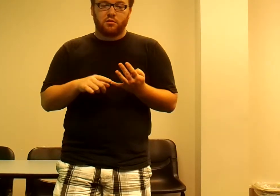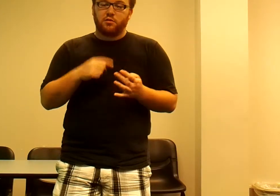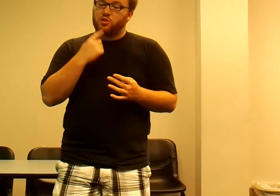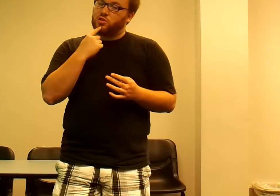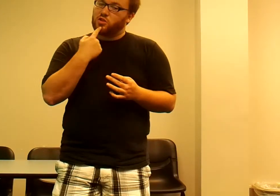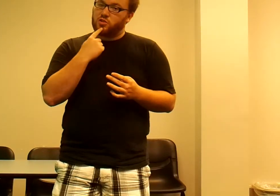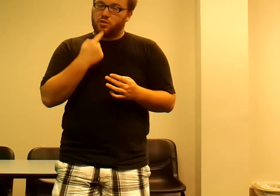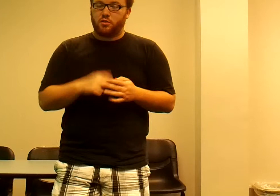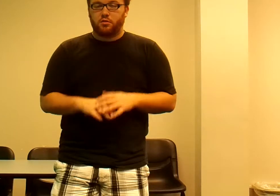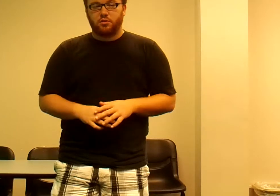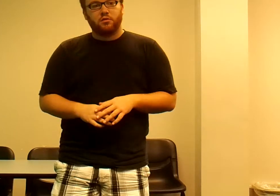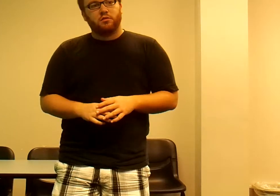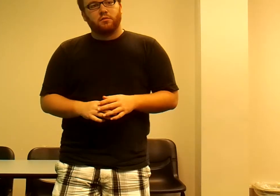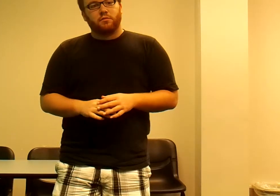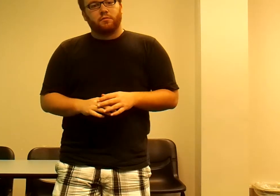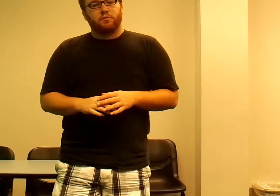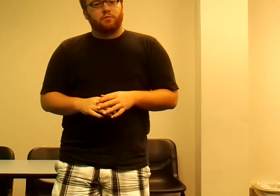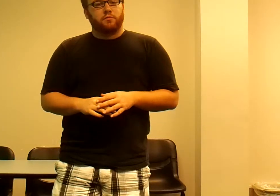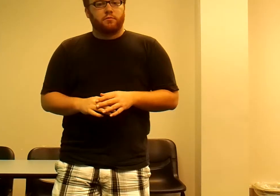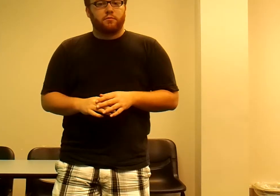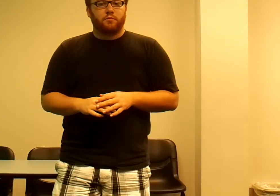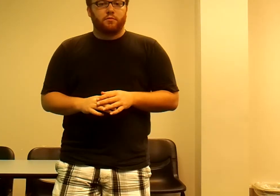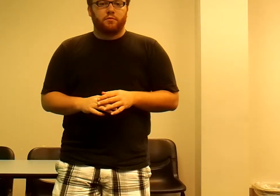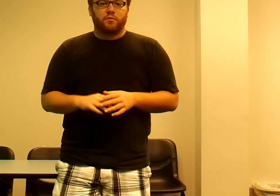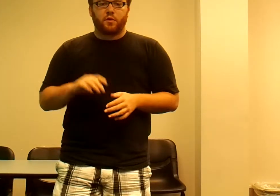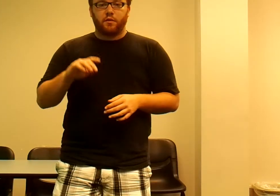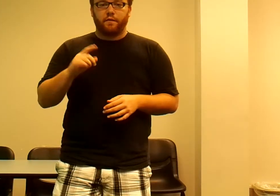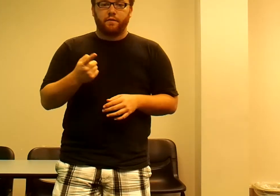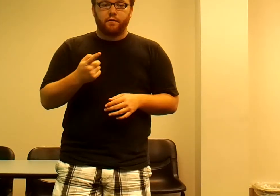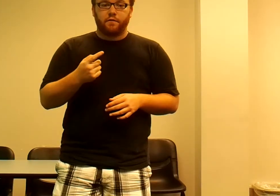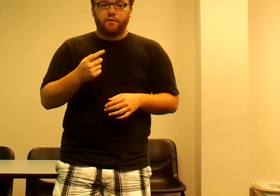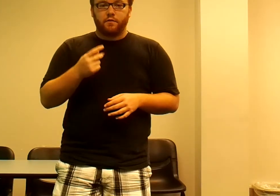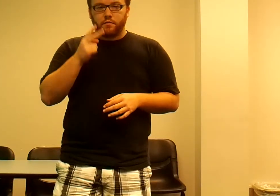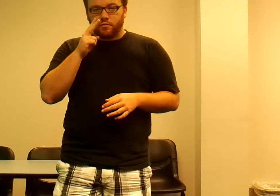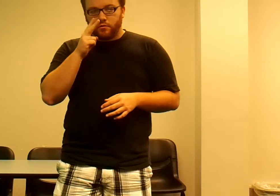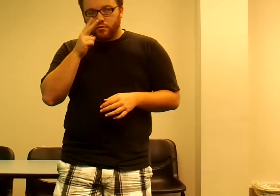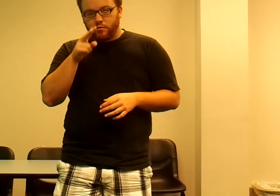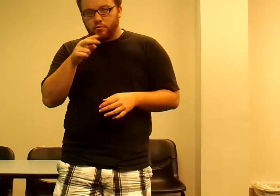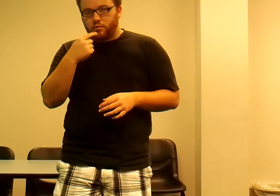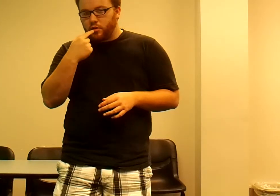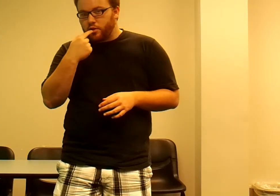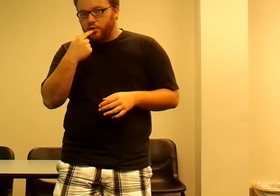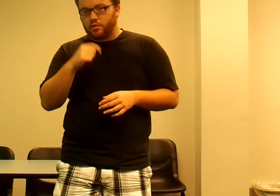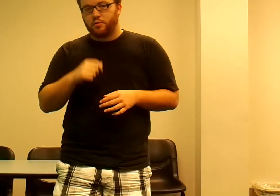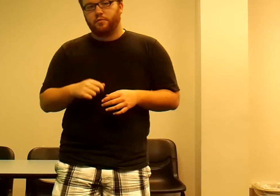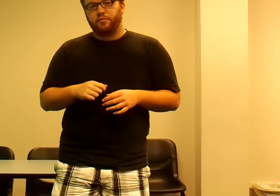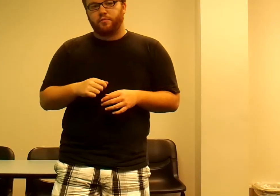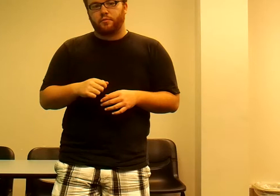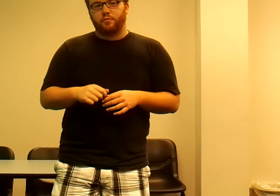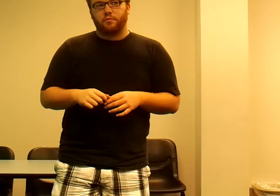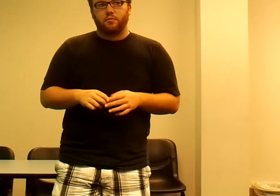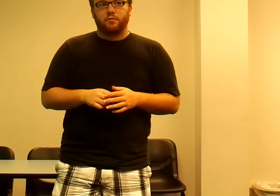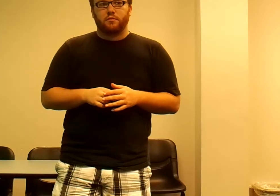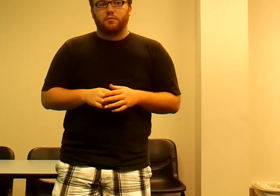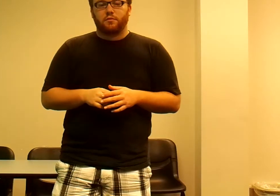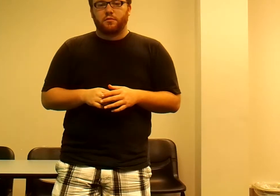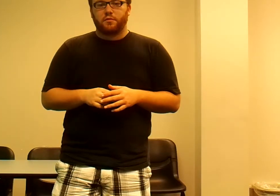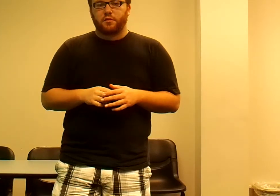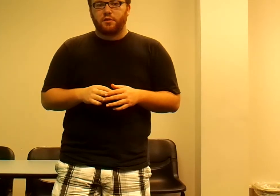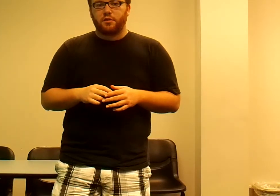Right? First, you're going to be looking at your tongue using a hand lens, and then you're going to be writing down